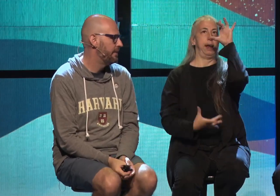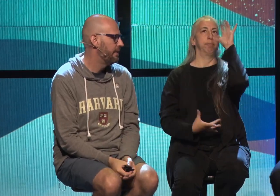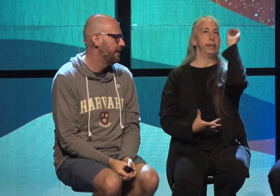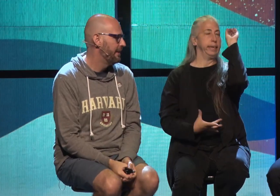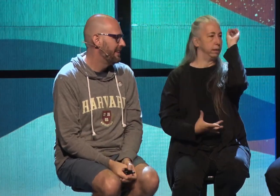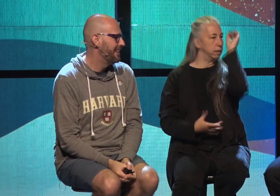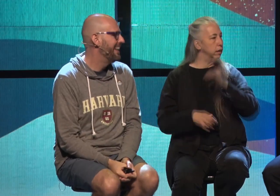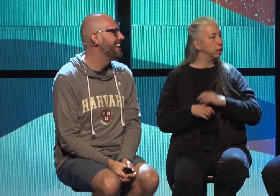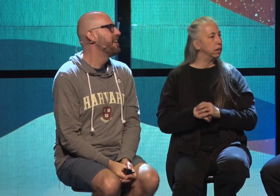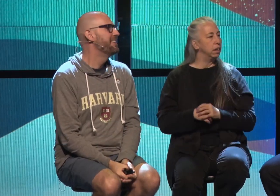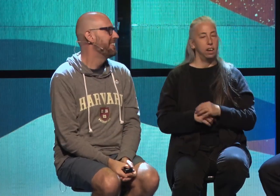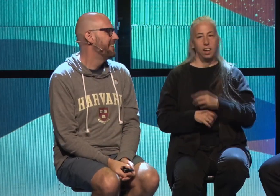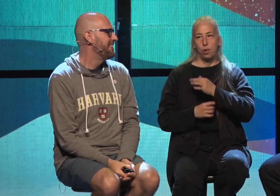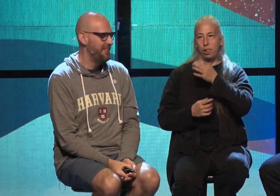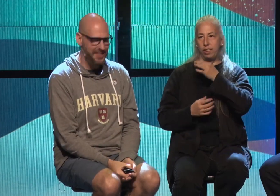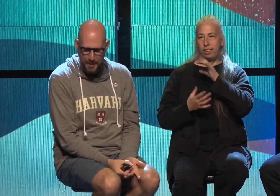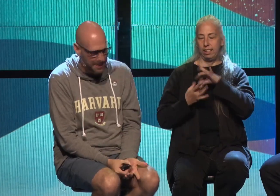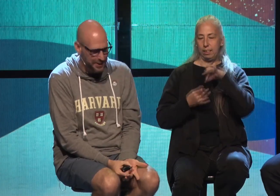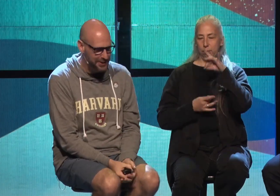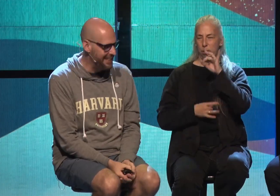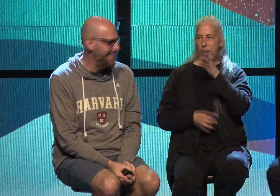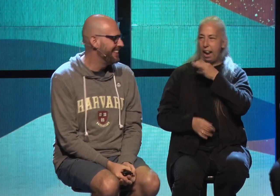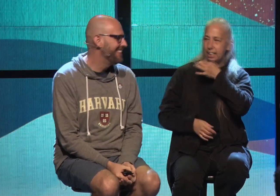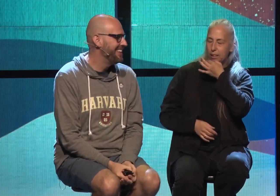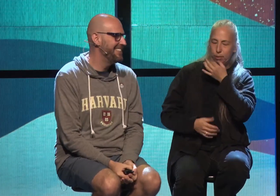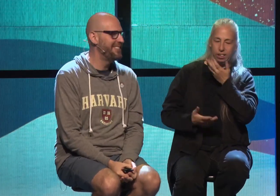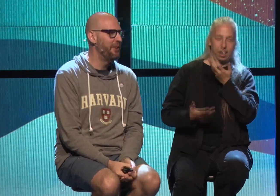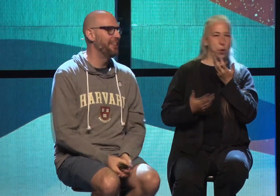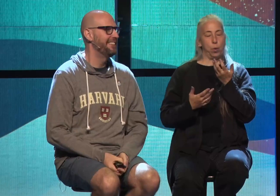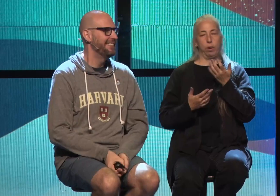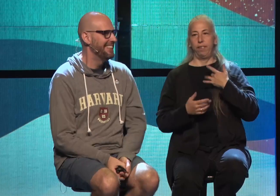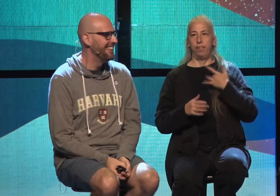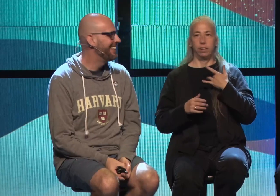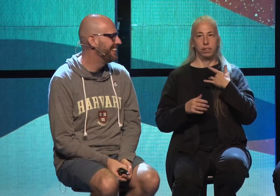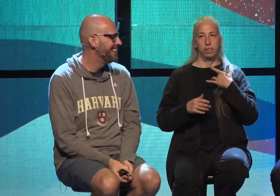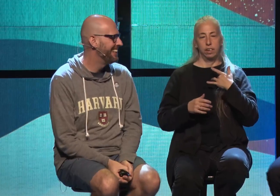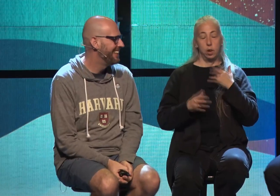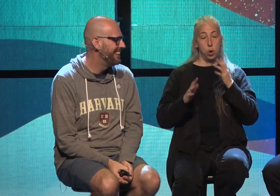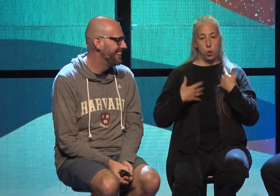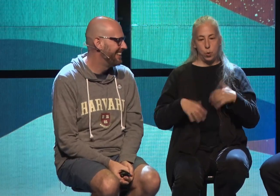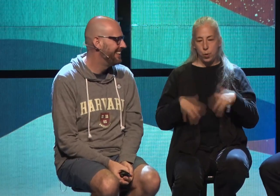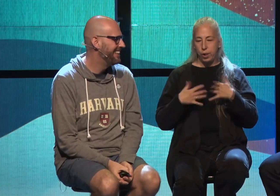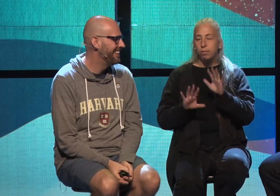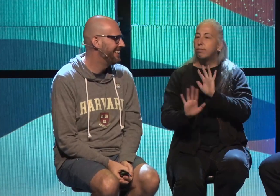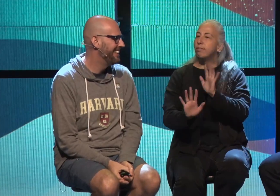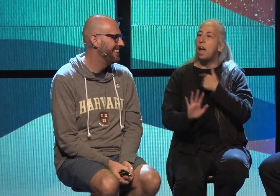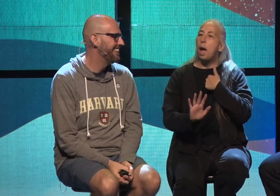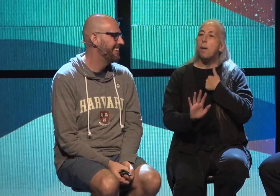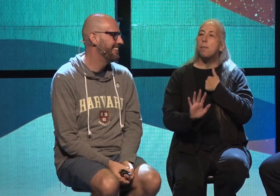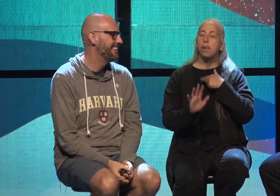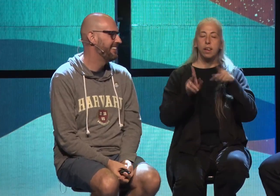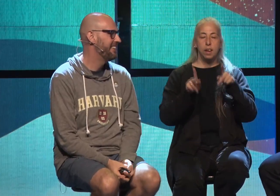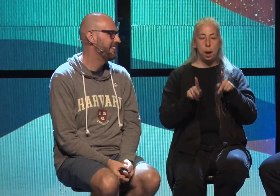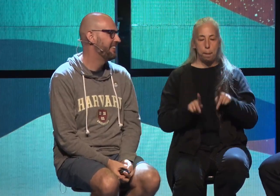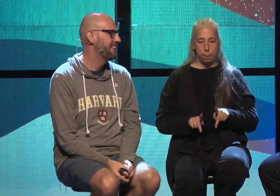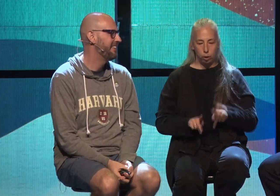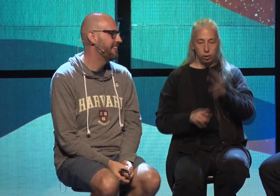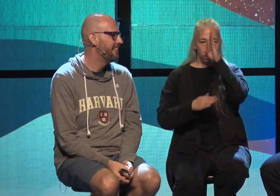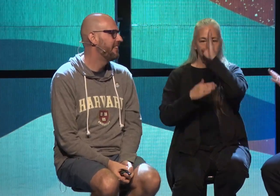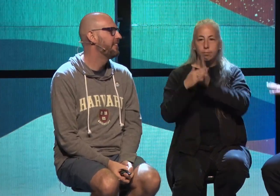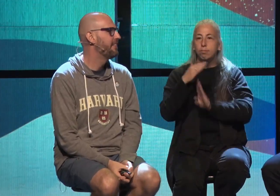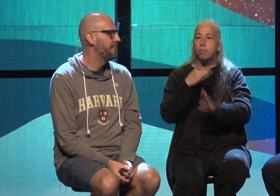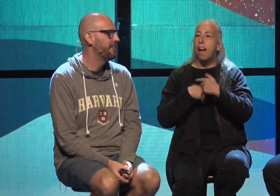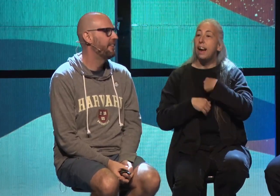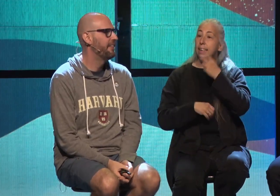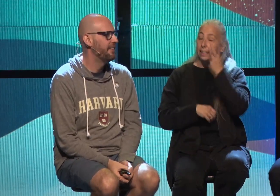spiritual expert spiritual vitality expert Absolutely. Feels a little like I'm a person here who can see experts and